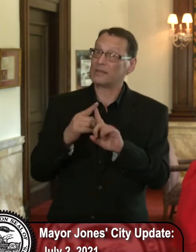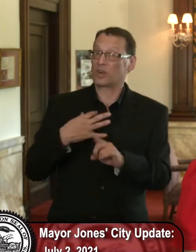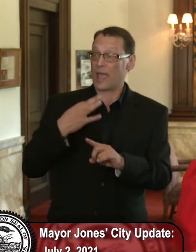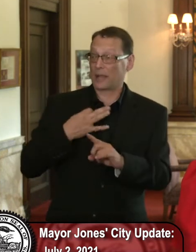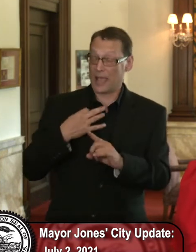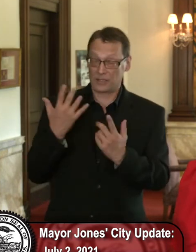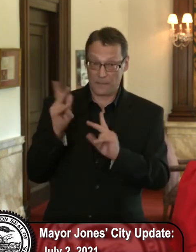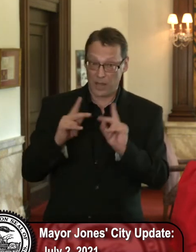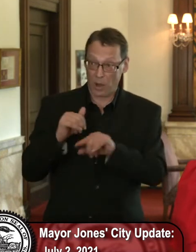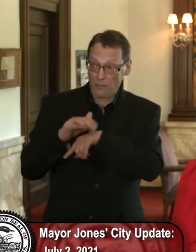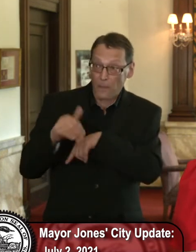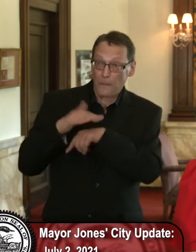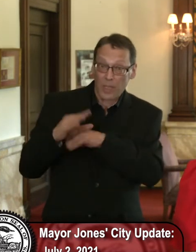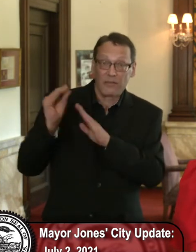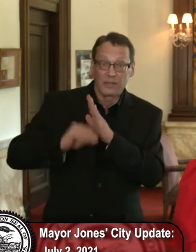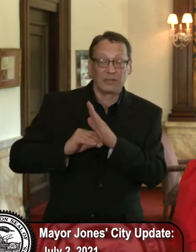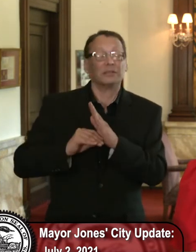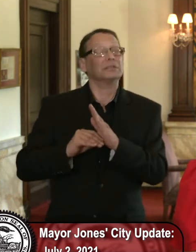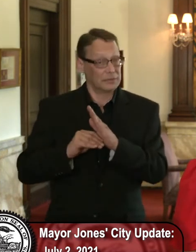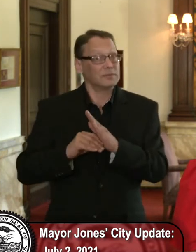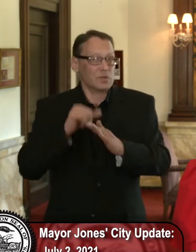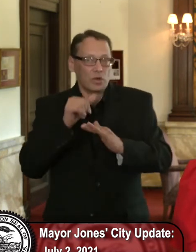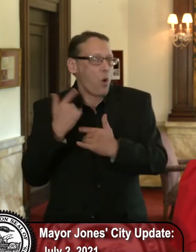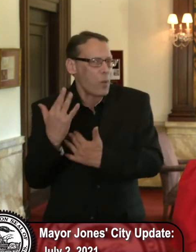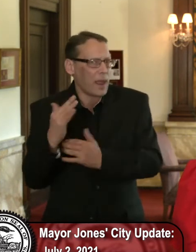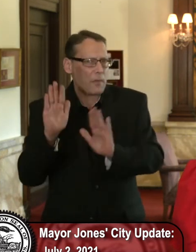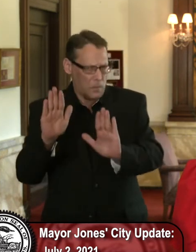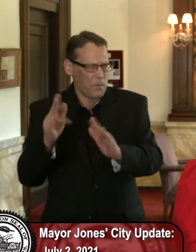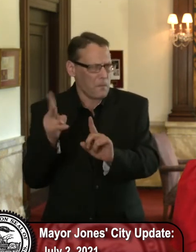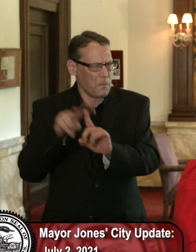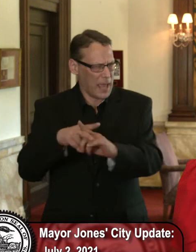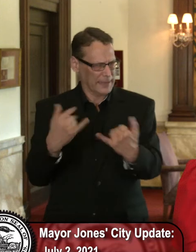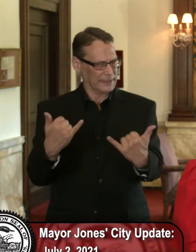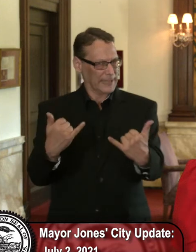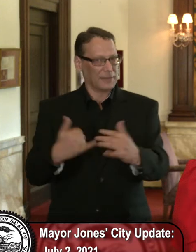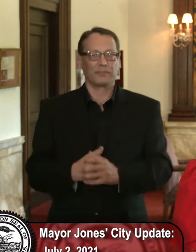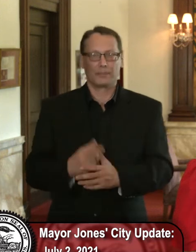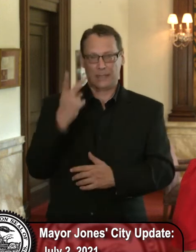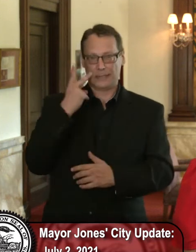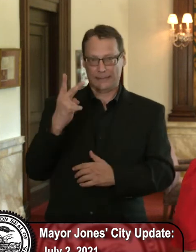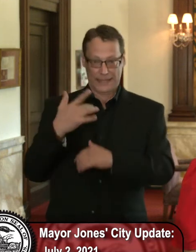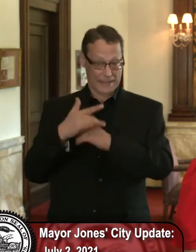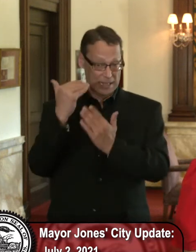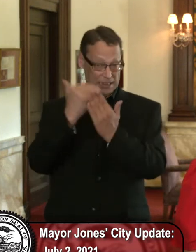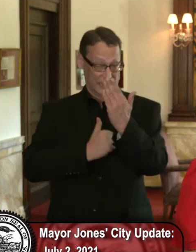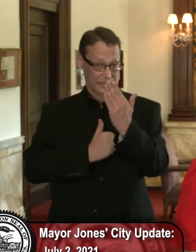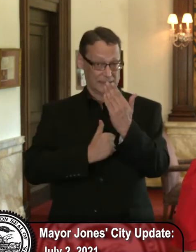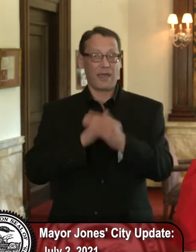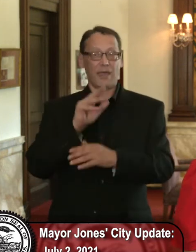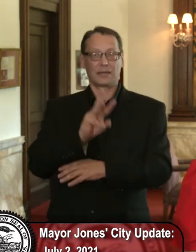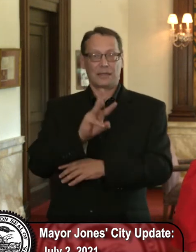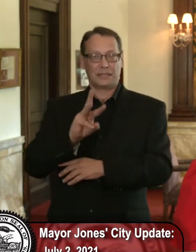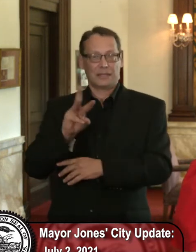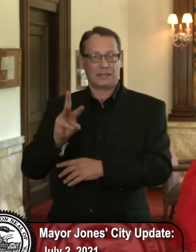weeks, so don't miss out. Apply today and get the process going. To see a list of available jobs, please